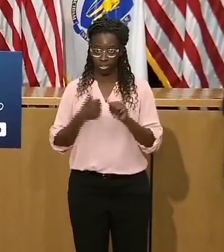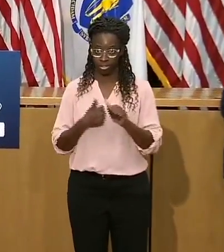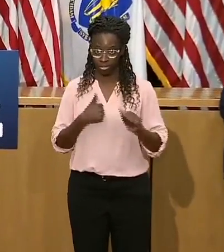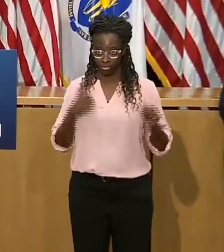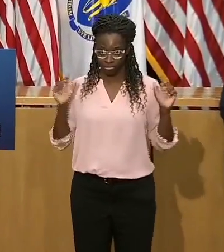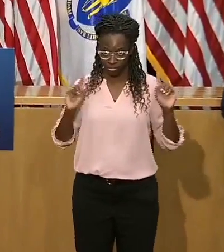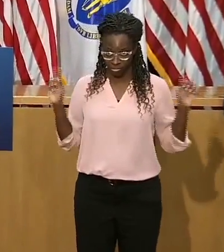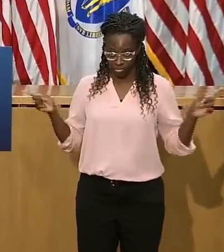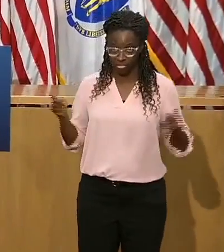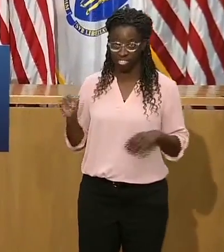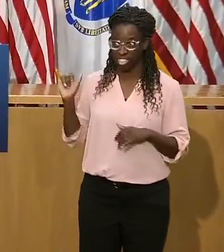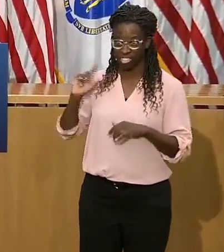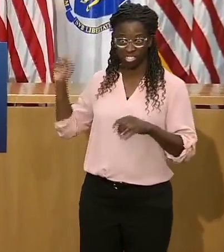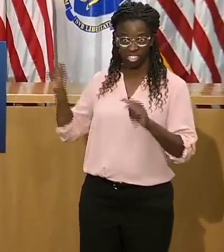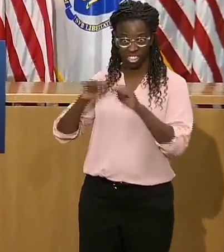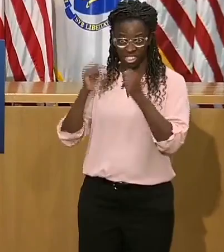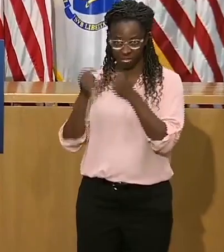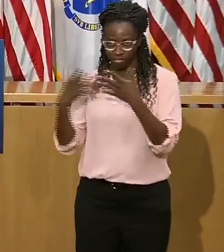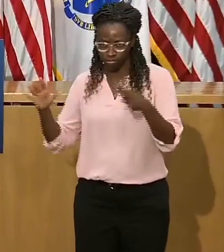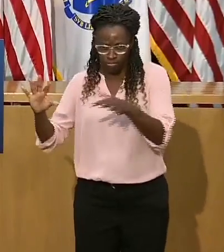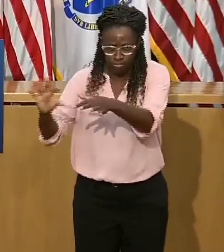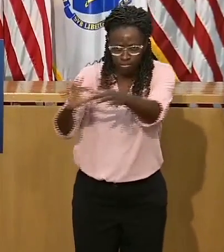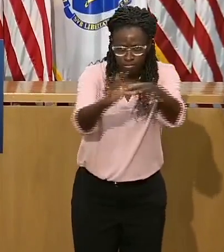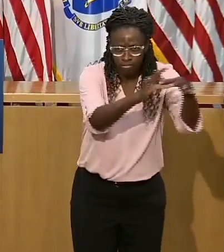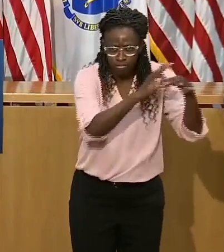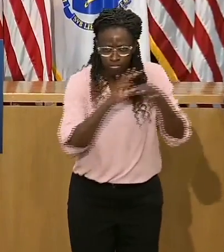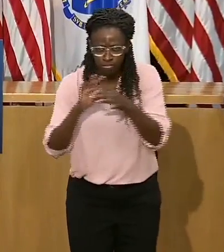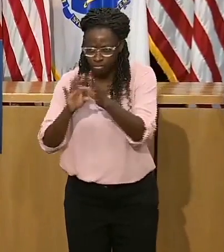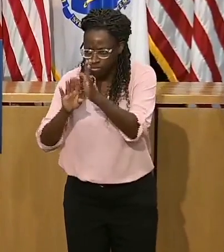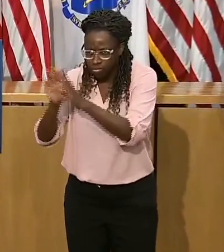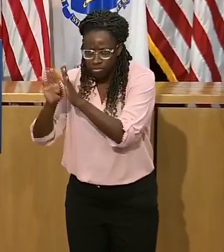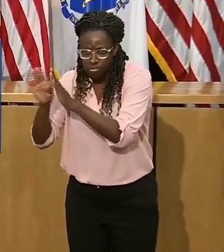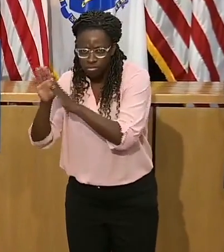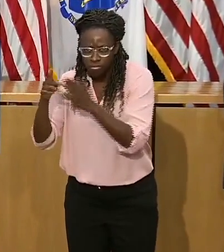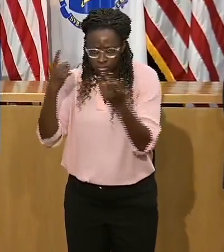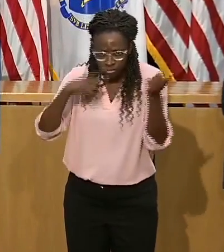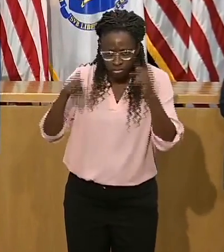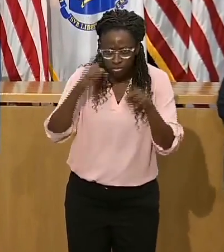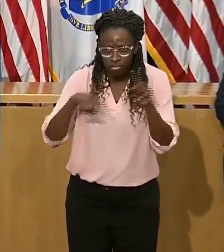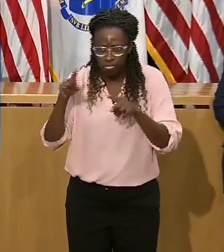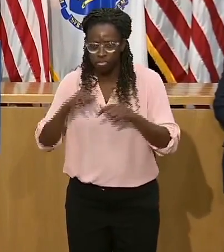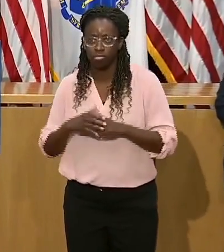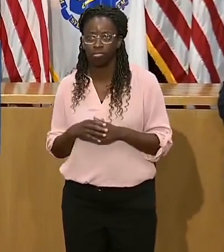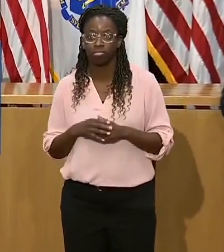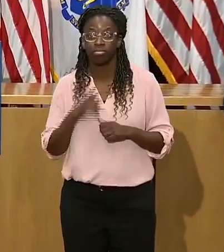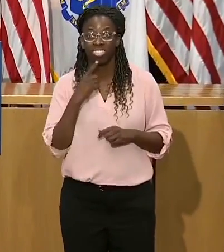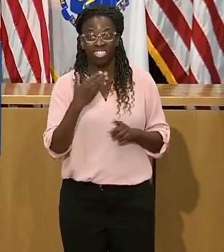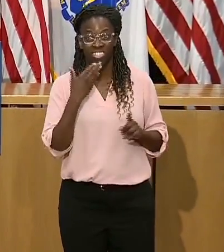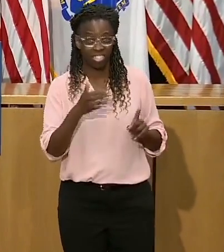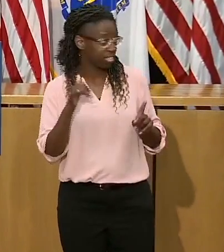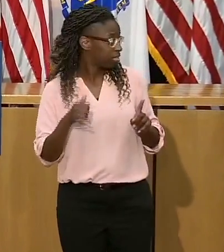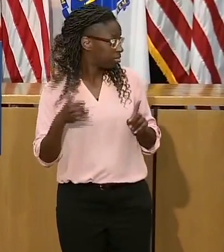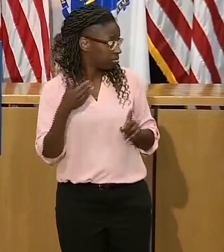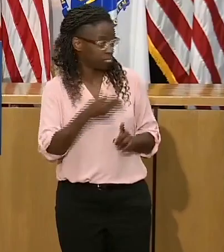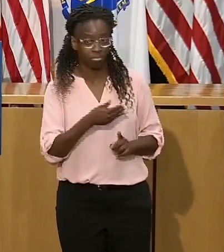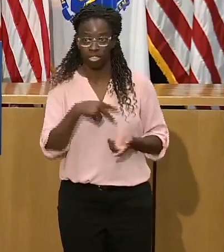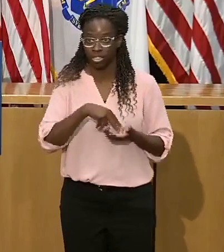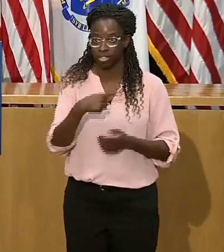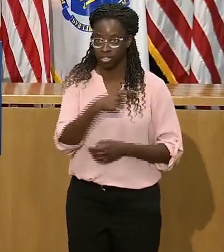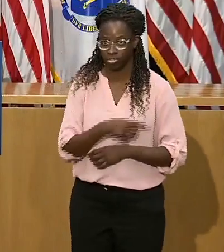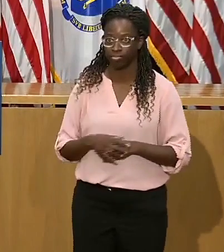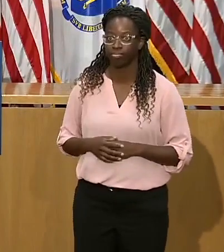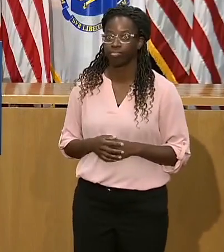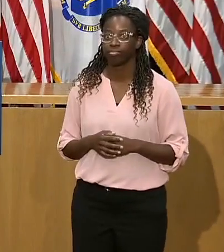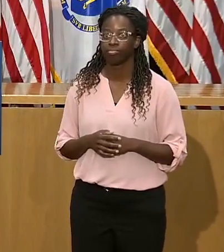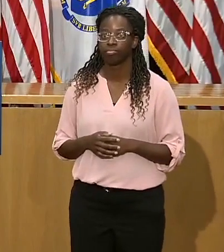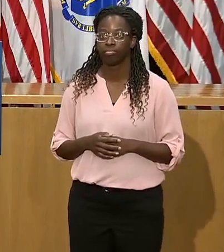this plan possible. Thanks also to our friend Joe Kriesberg for joining us here today as well. Last year, we conducted an economic